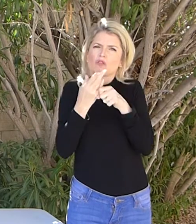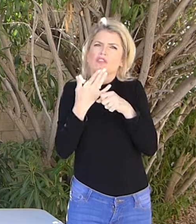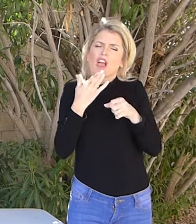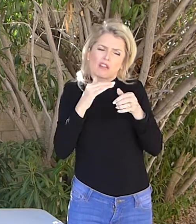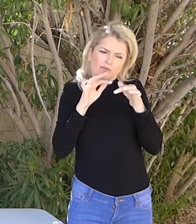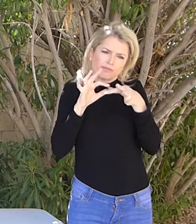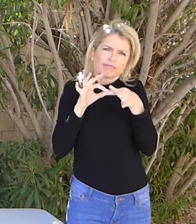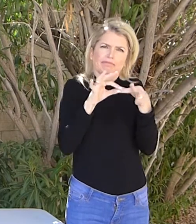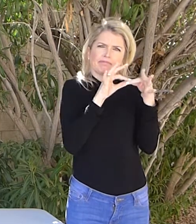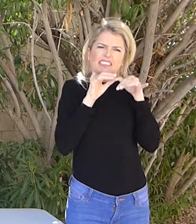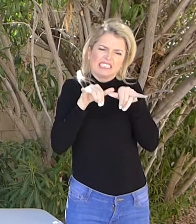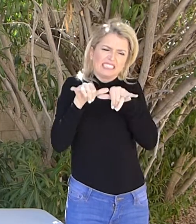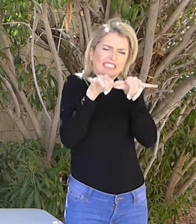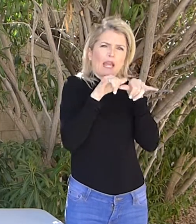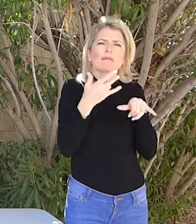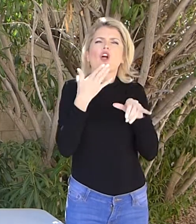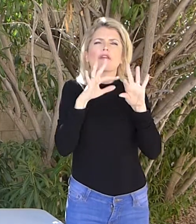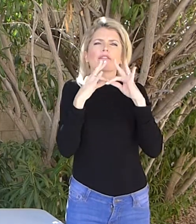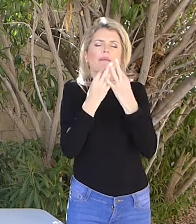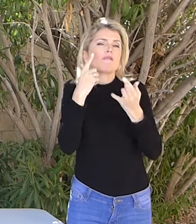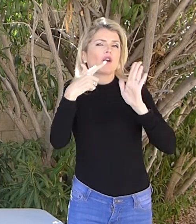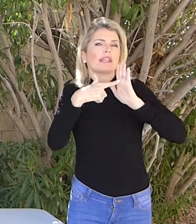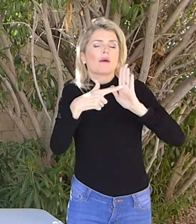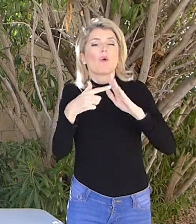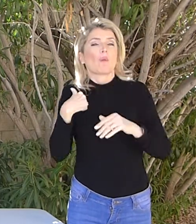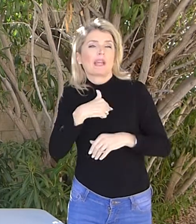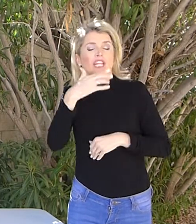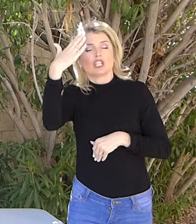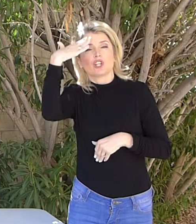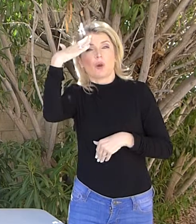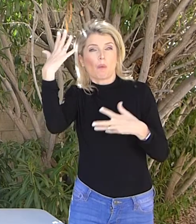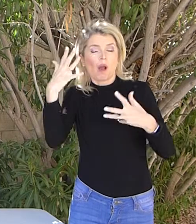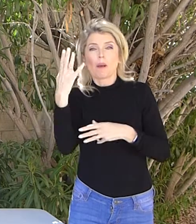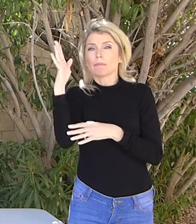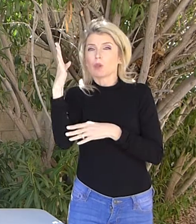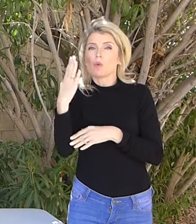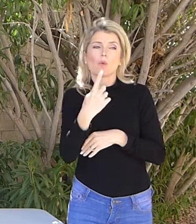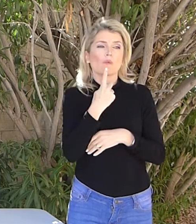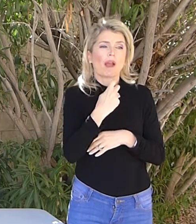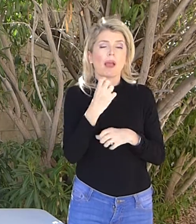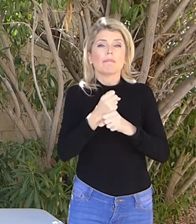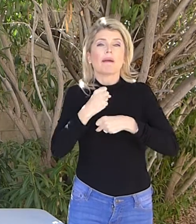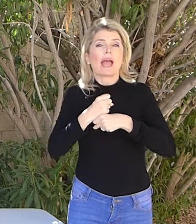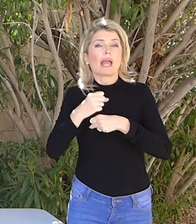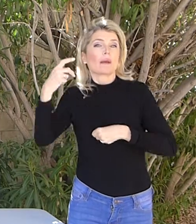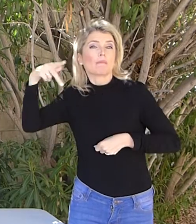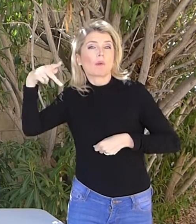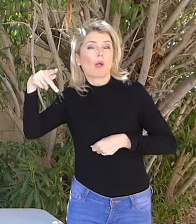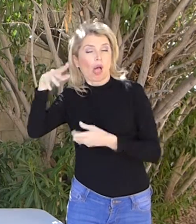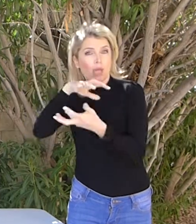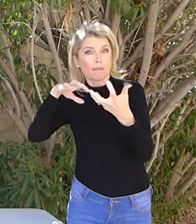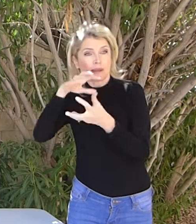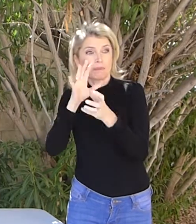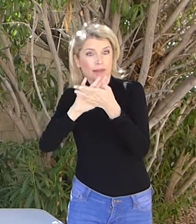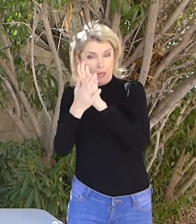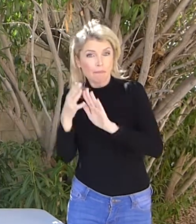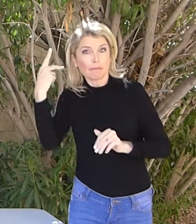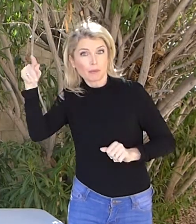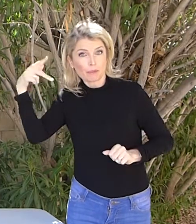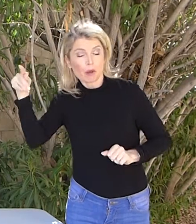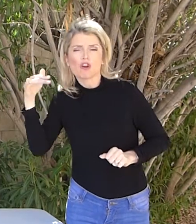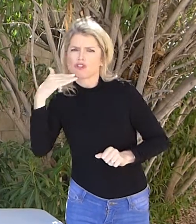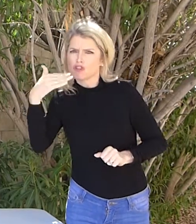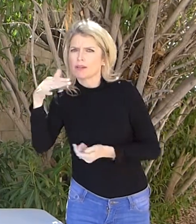colors in the same color family. Like, for example, we know that blue and red make purple, so those are really good combinations.